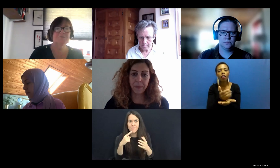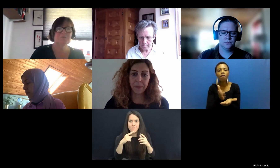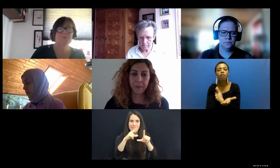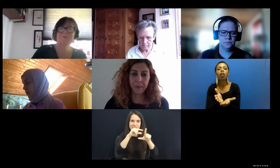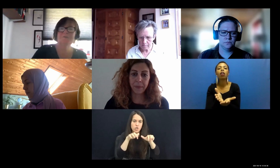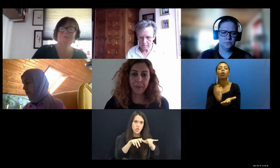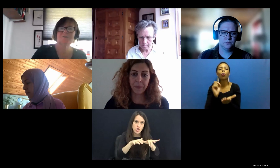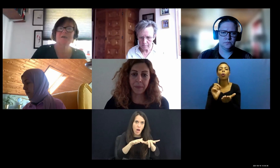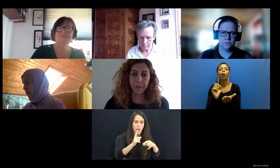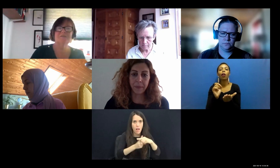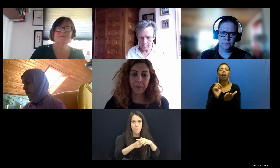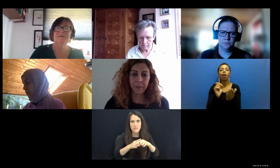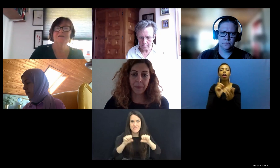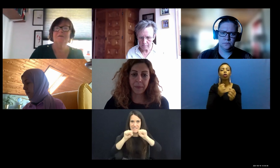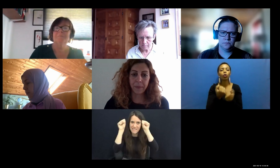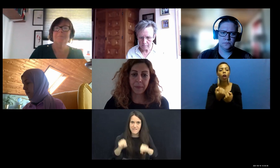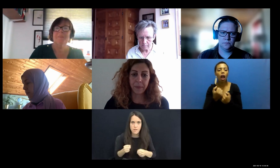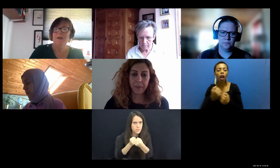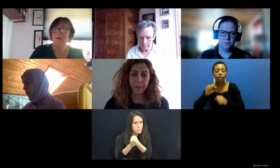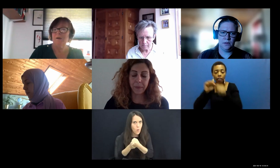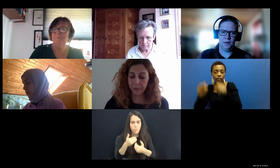and support systems. Yes.